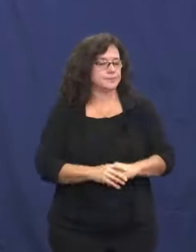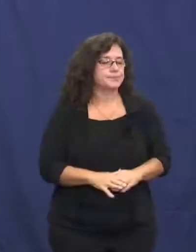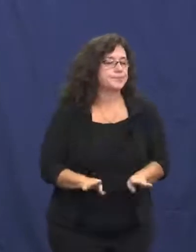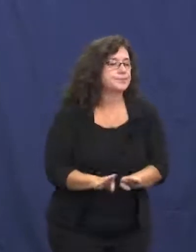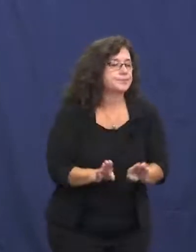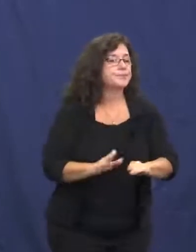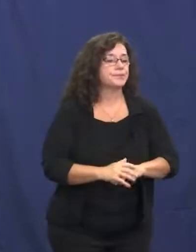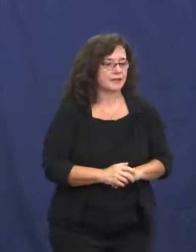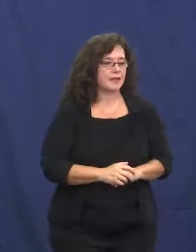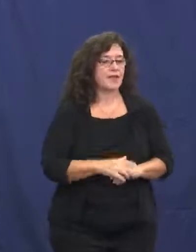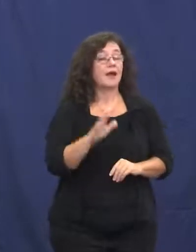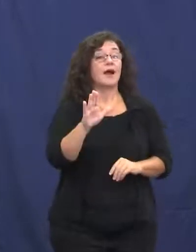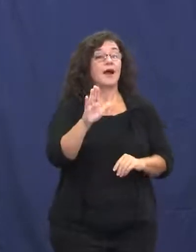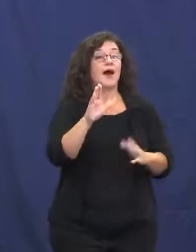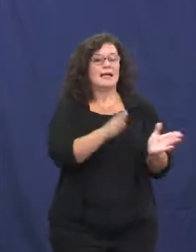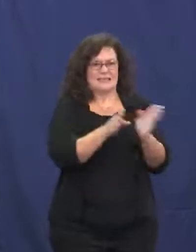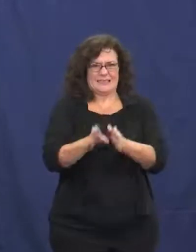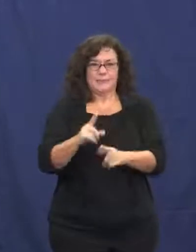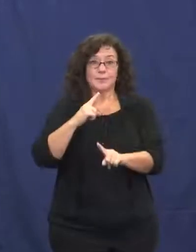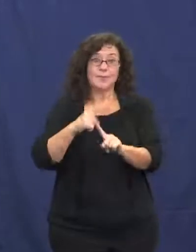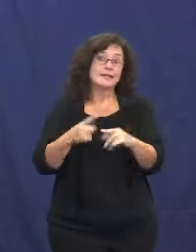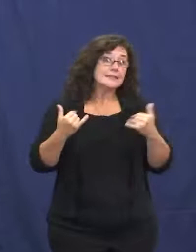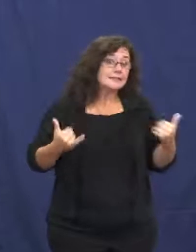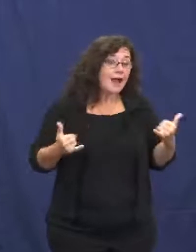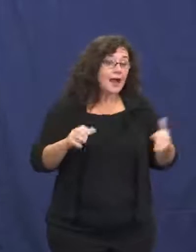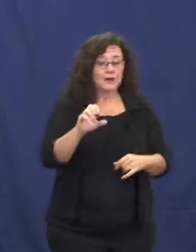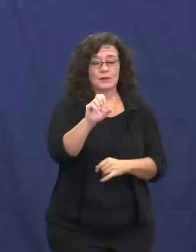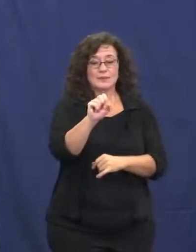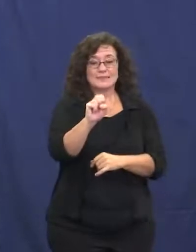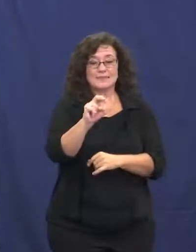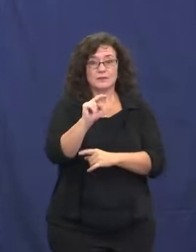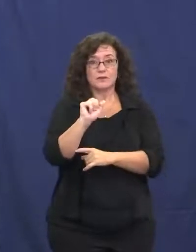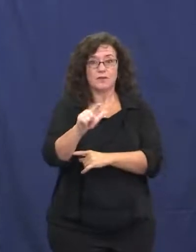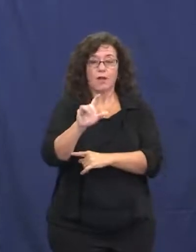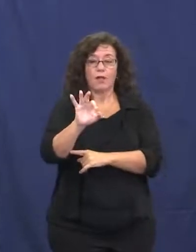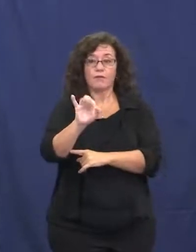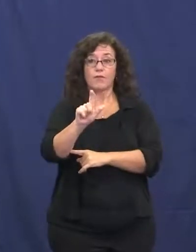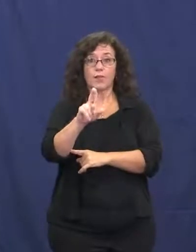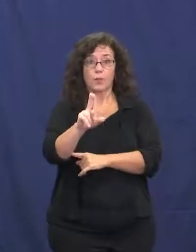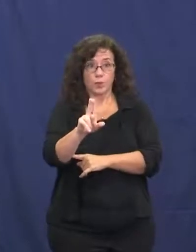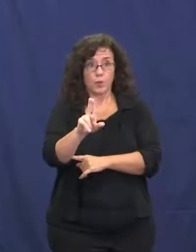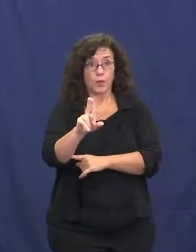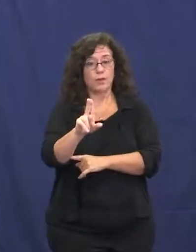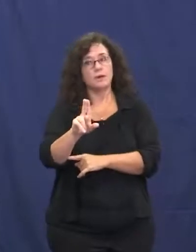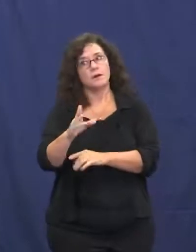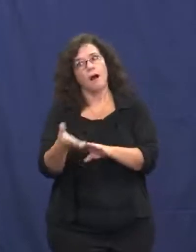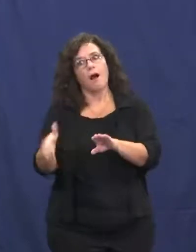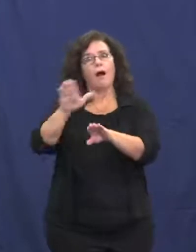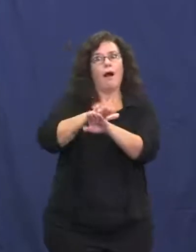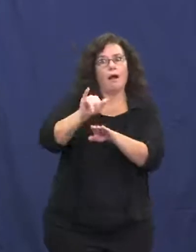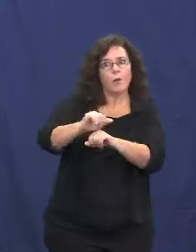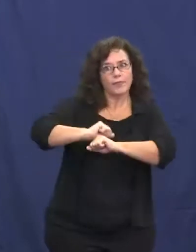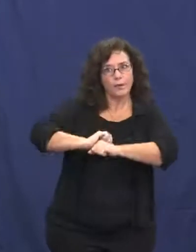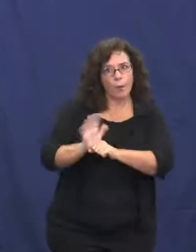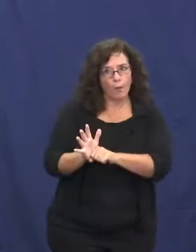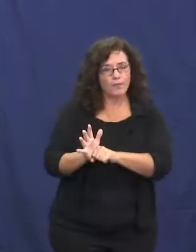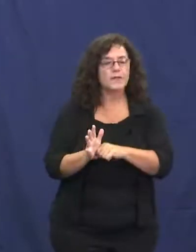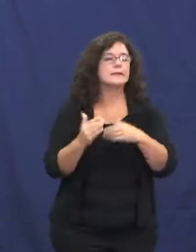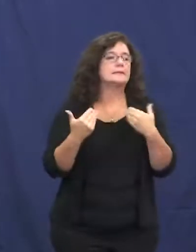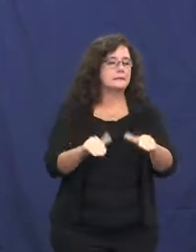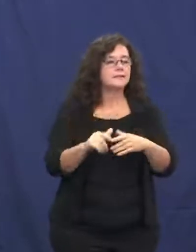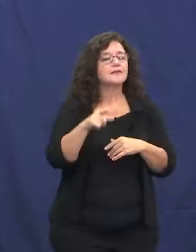up, along with our COVID-19. Please make sure you're following the procedures you need to keep yourself